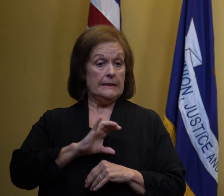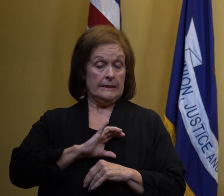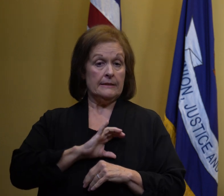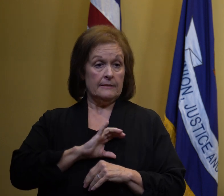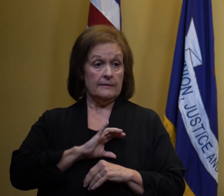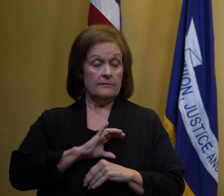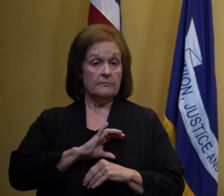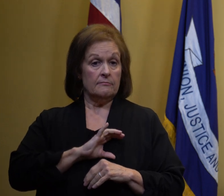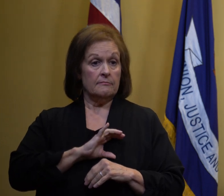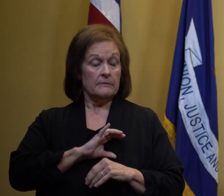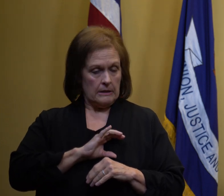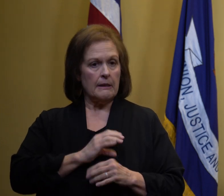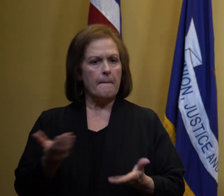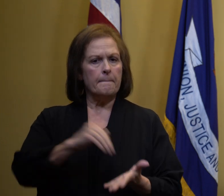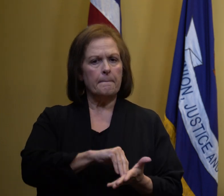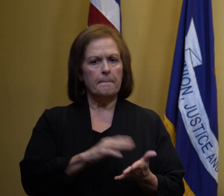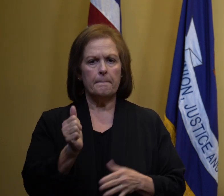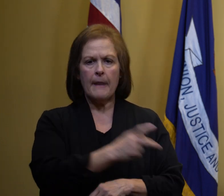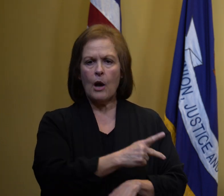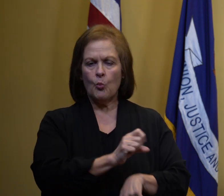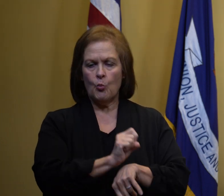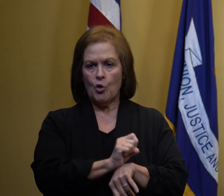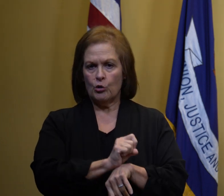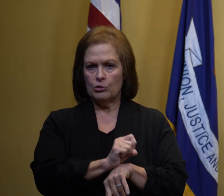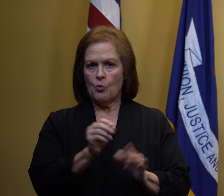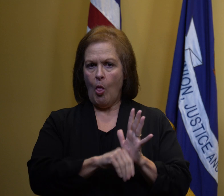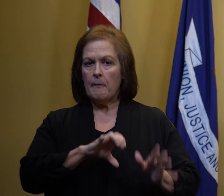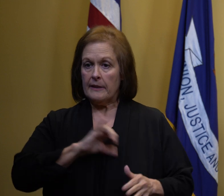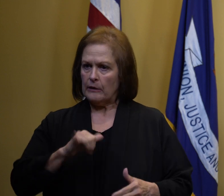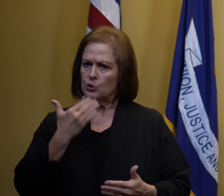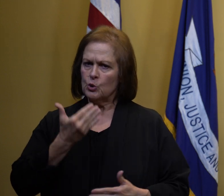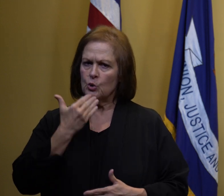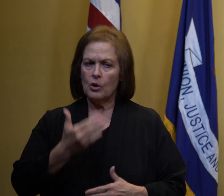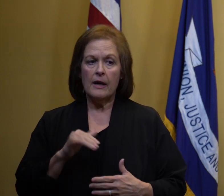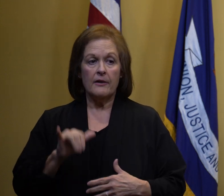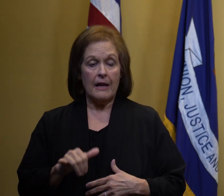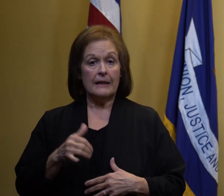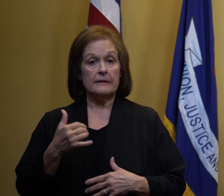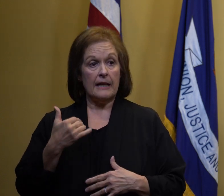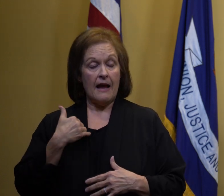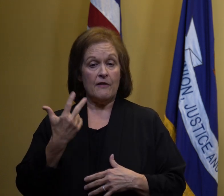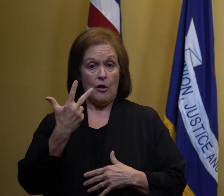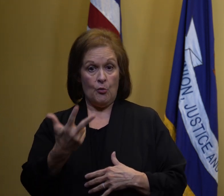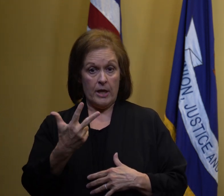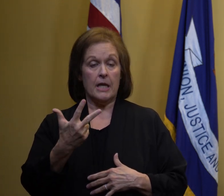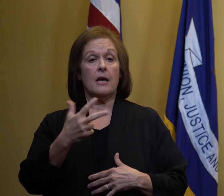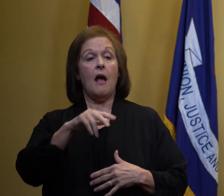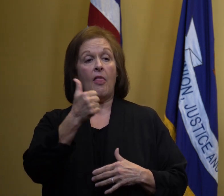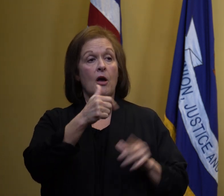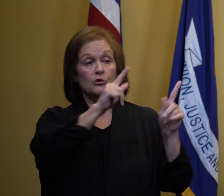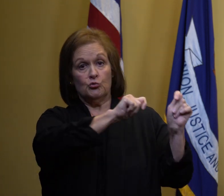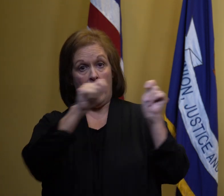NOPD, be reinstated. That's a good sign. In addition to the 3 lateral transfers,